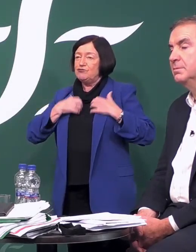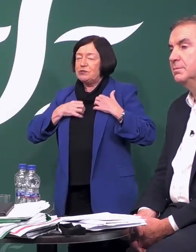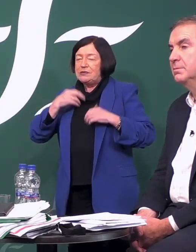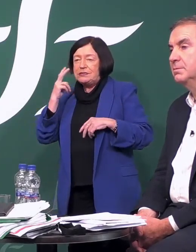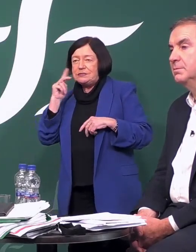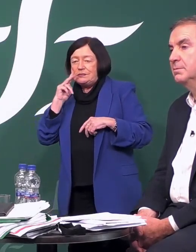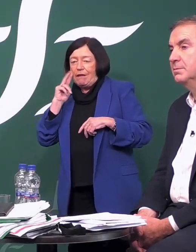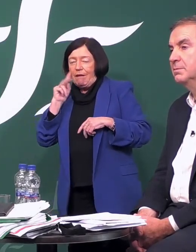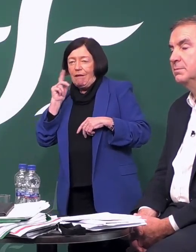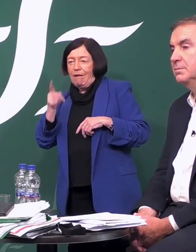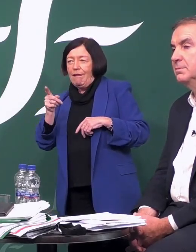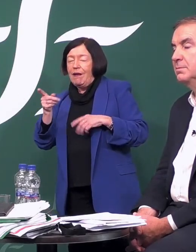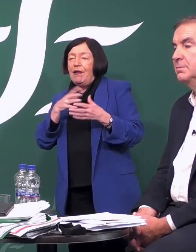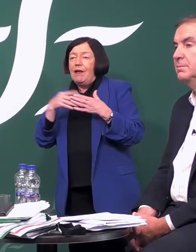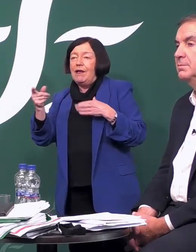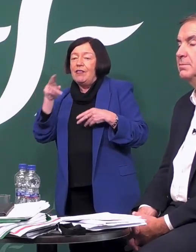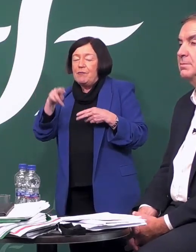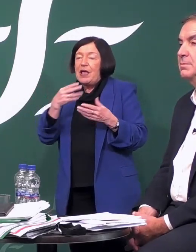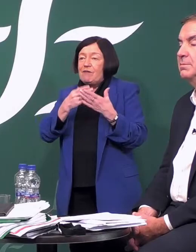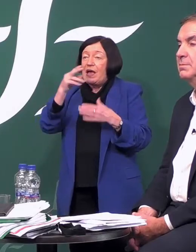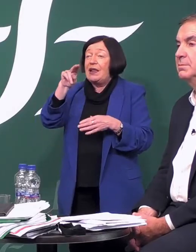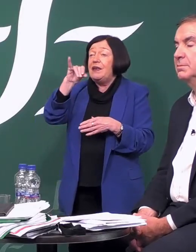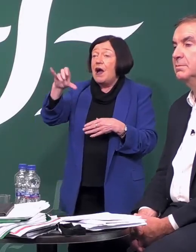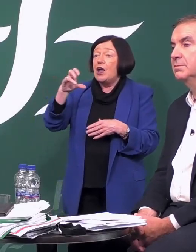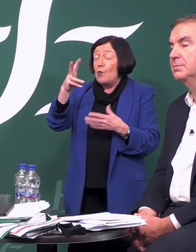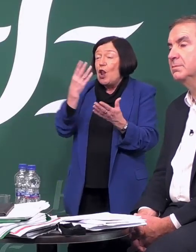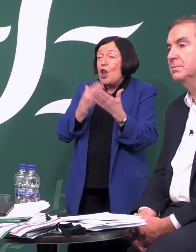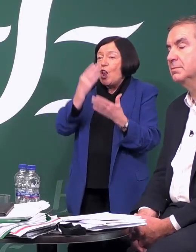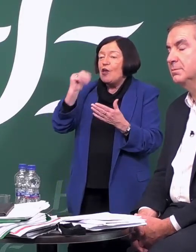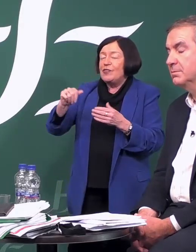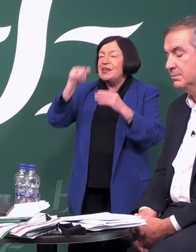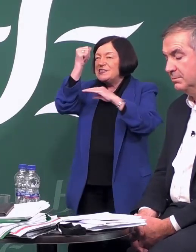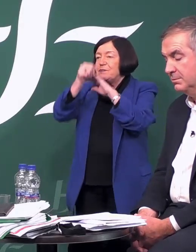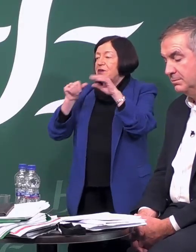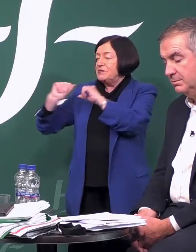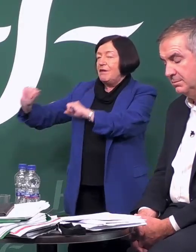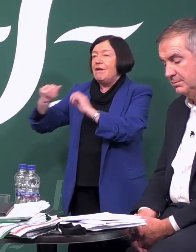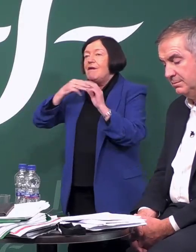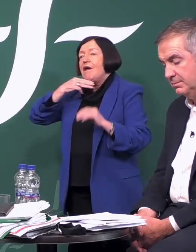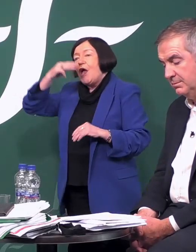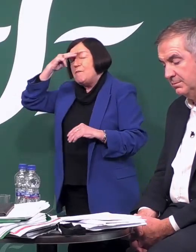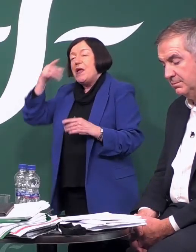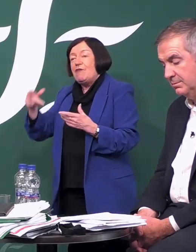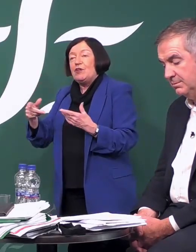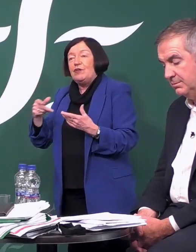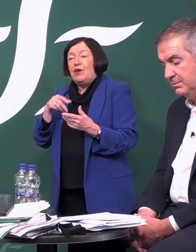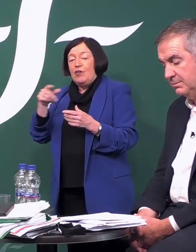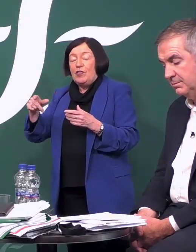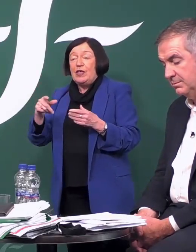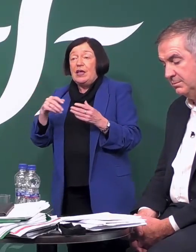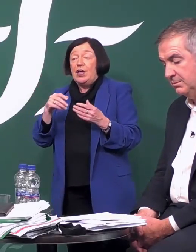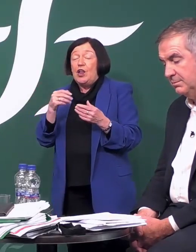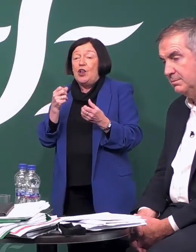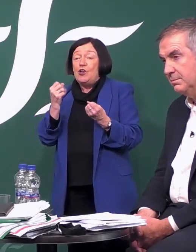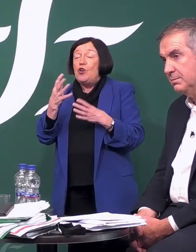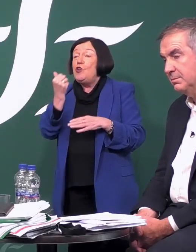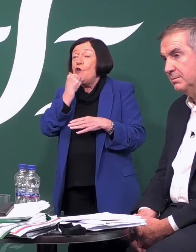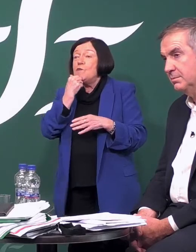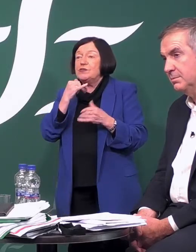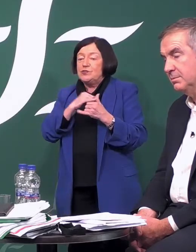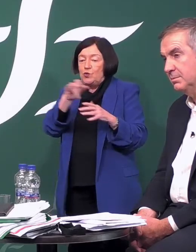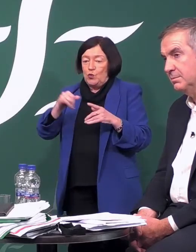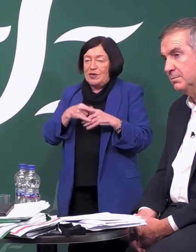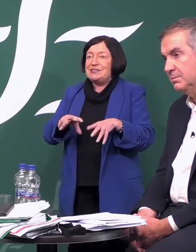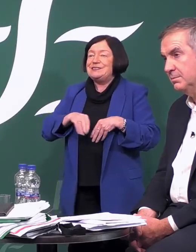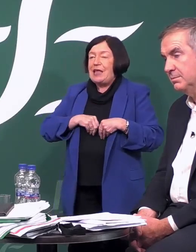we'd have learned, the EMA will have learned, and NIAC will have learned from the experience in the United States, where it's been rolled out now, and the levels of uptake for